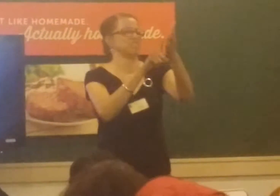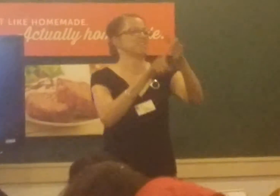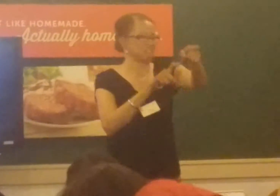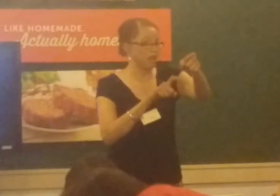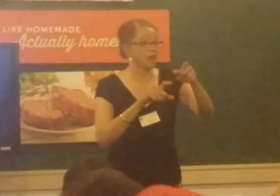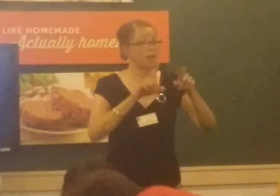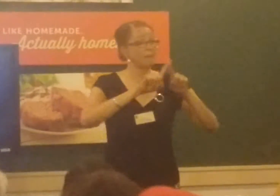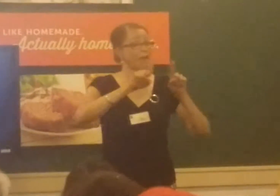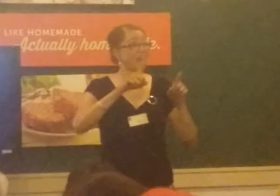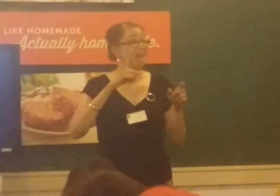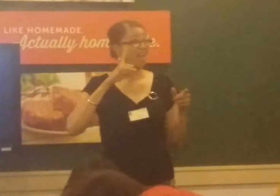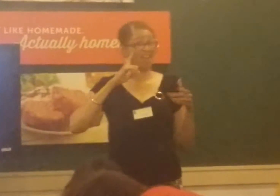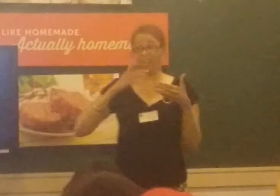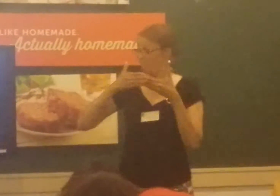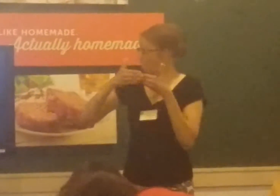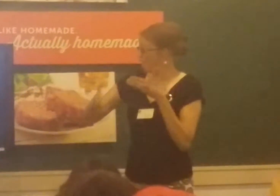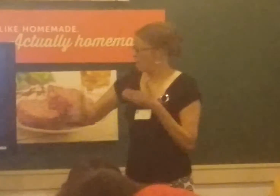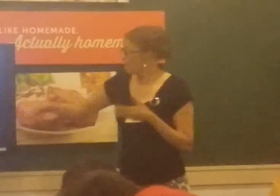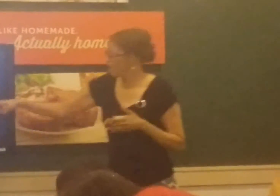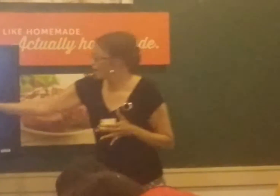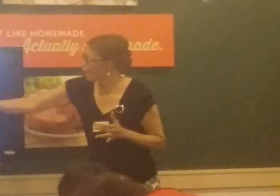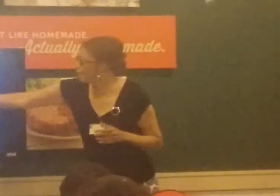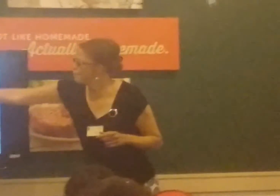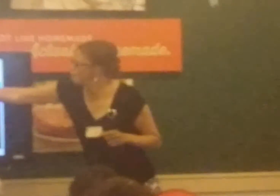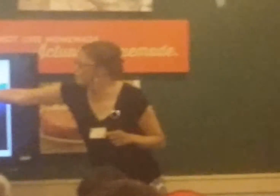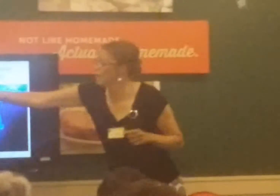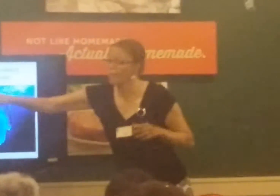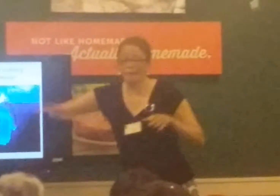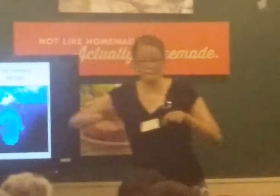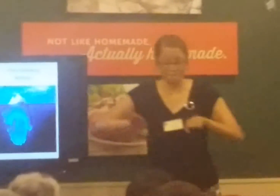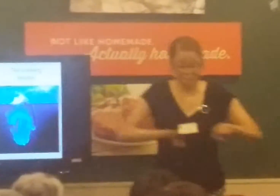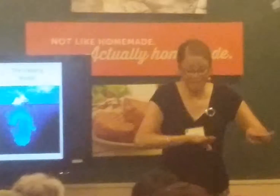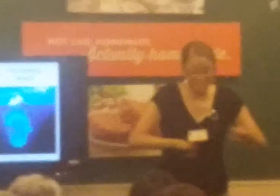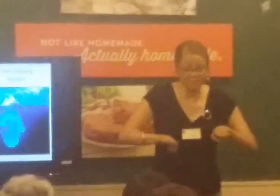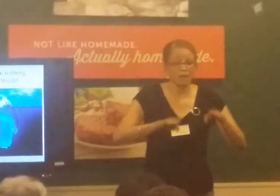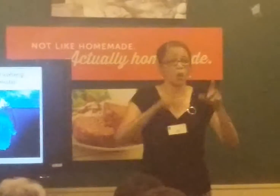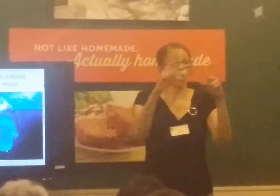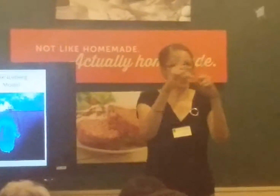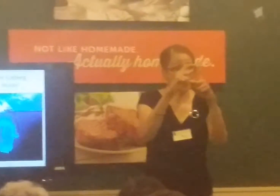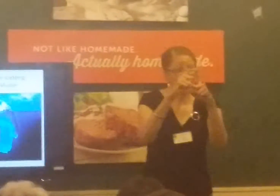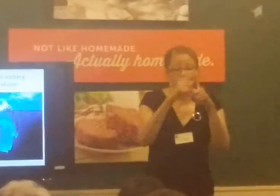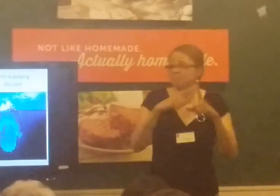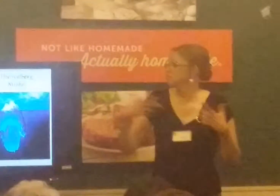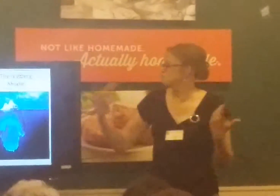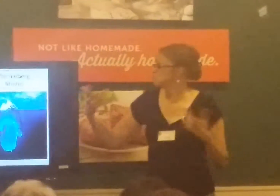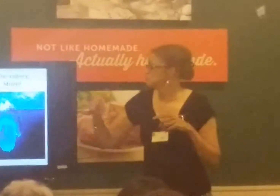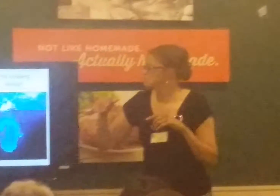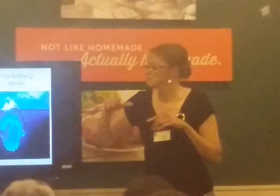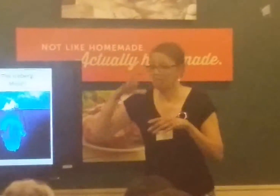visible observability. These are behaviors, language,